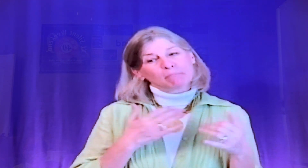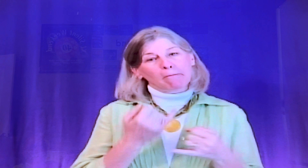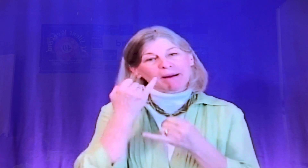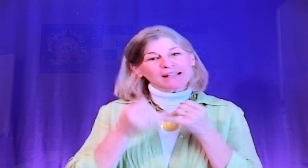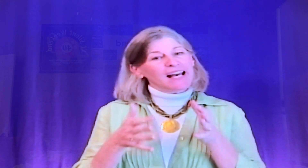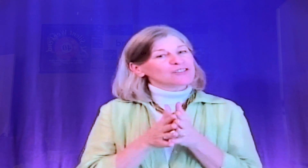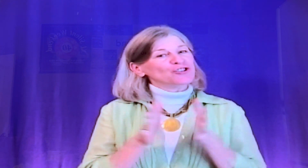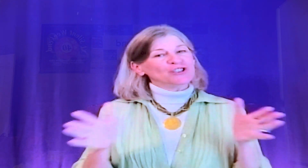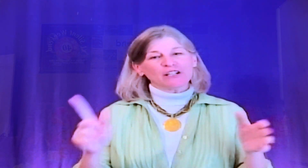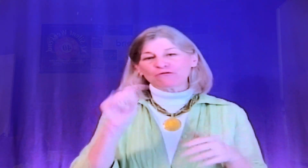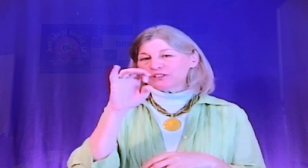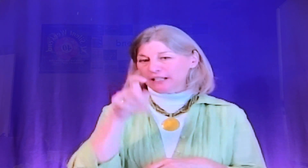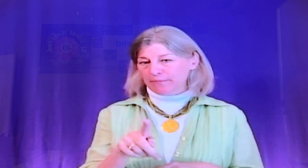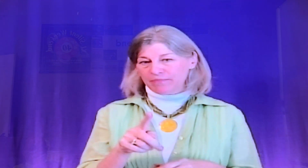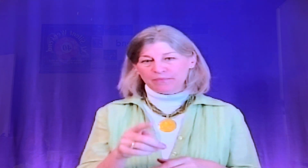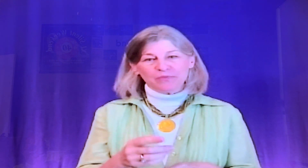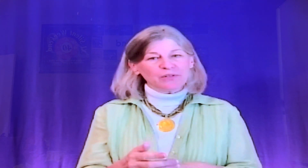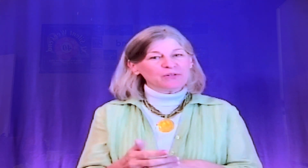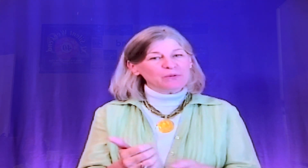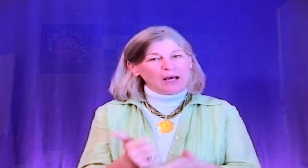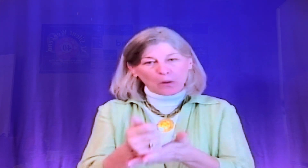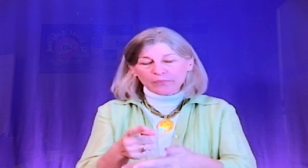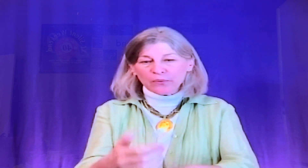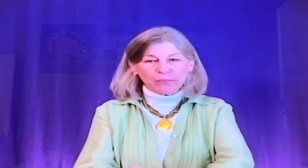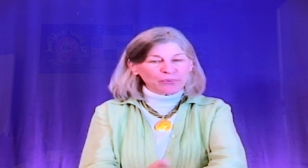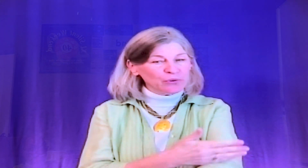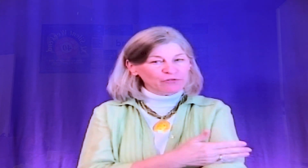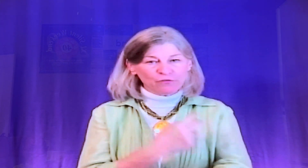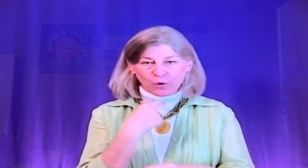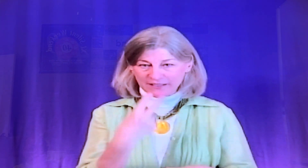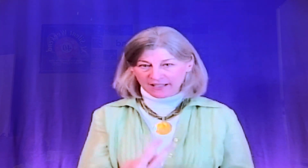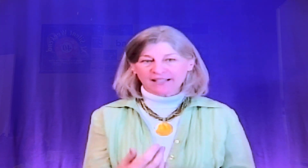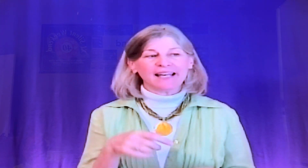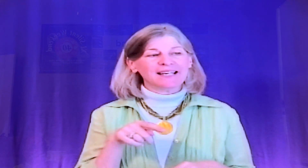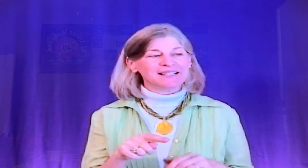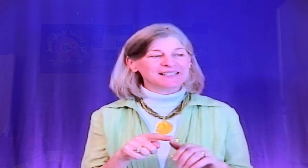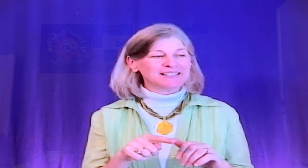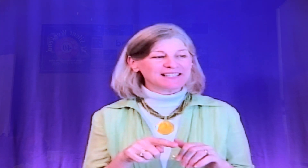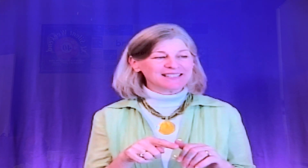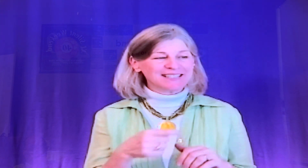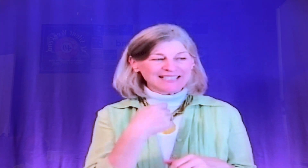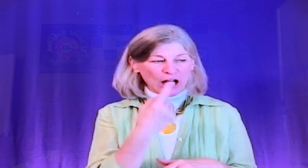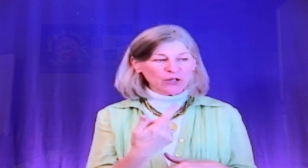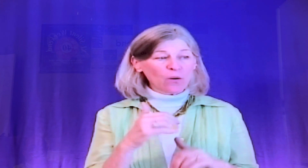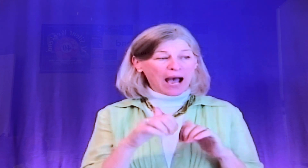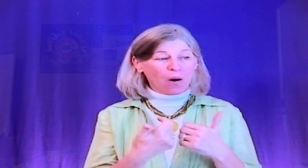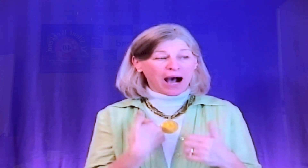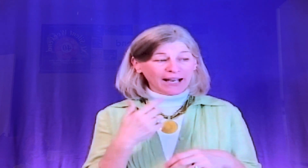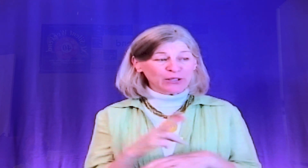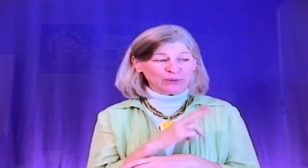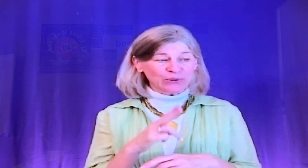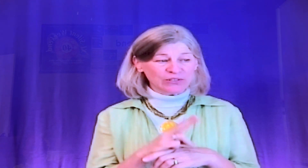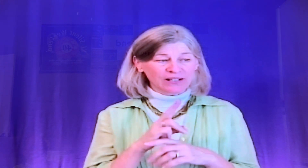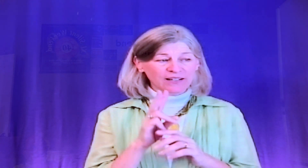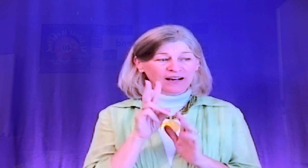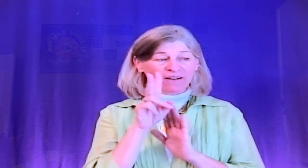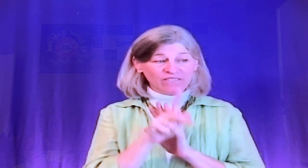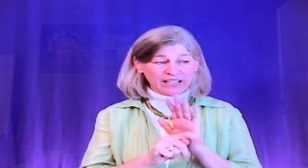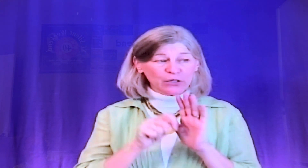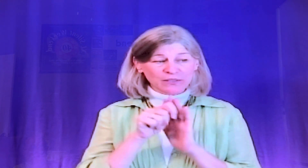My last general tip to help you improve your voicing is to tell you how I use a videotape